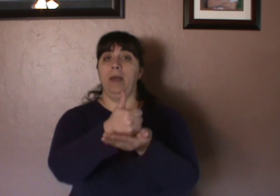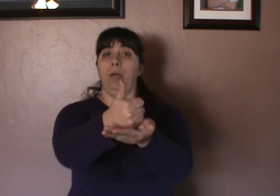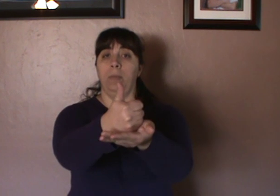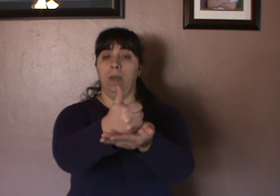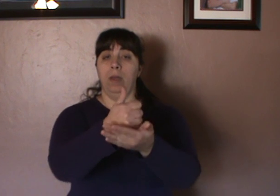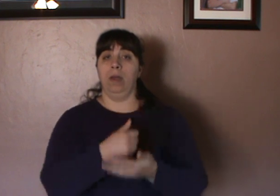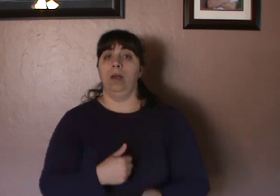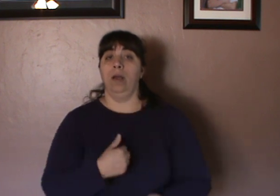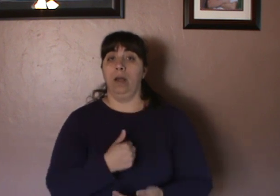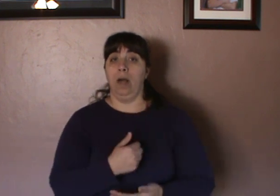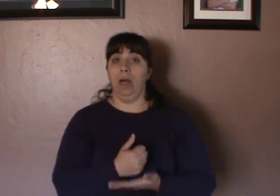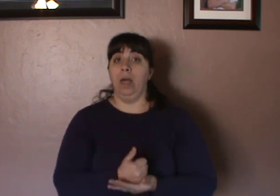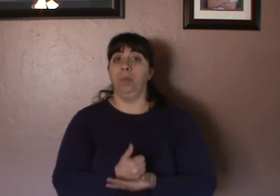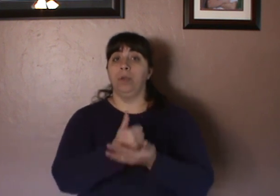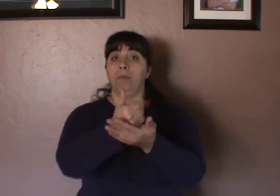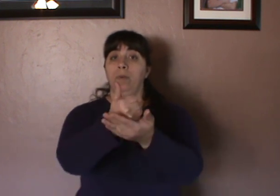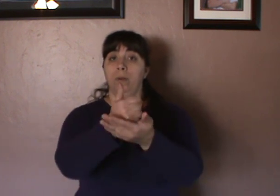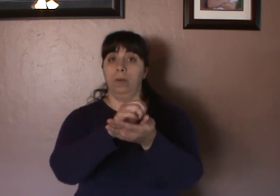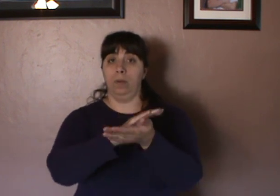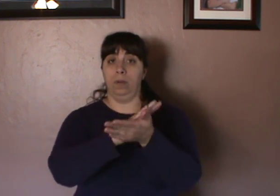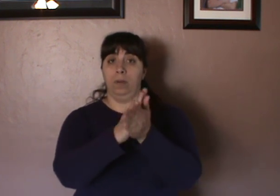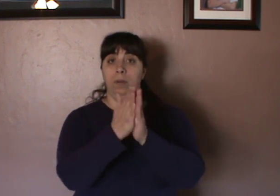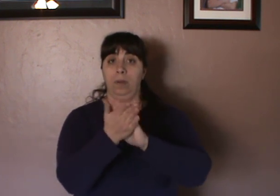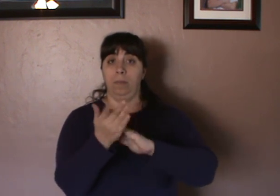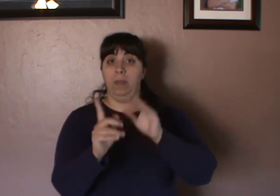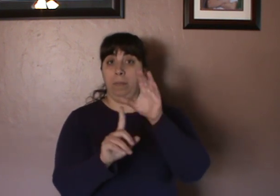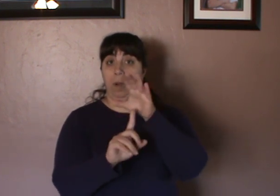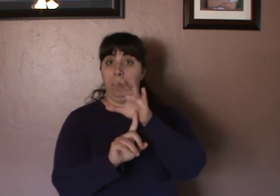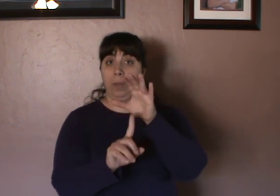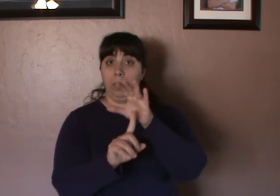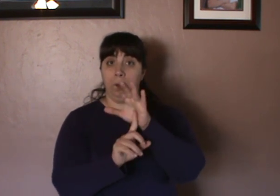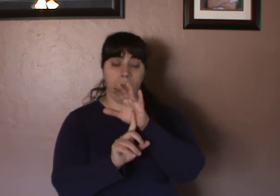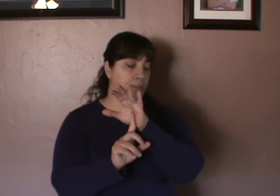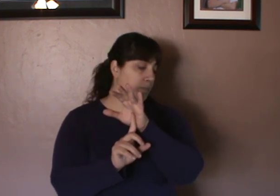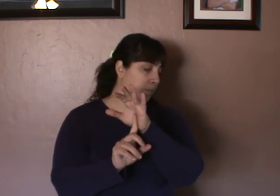Help. I'll help you be popular.